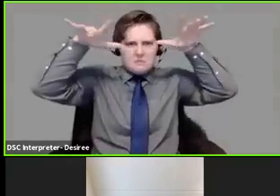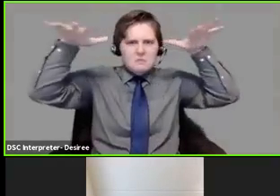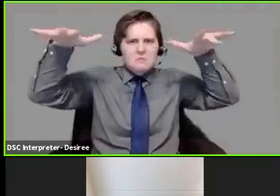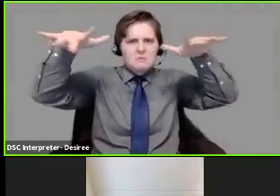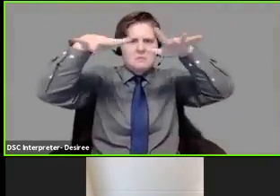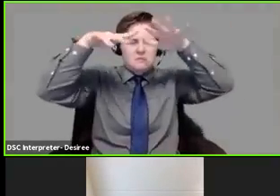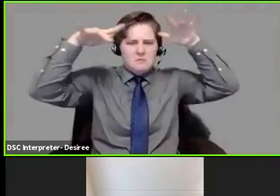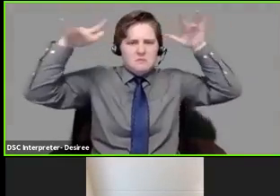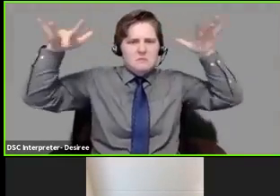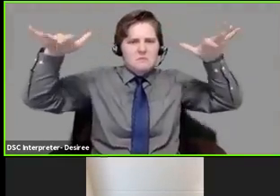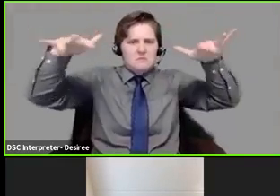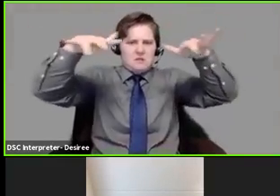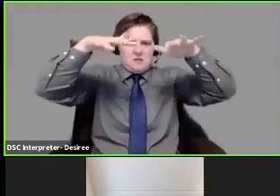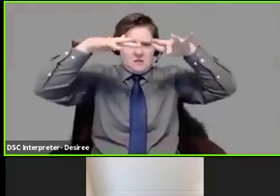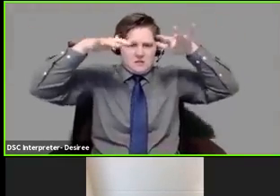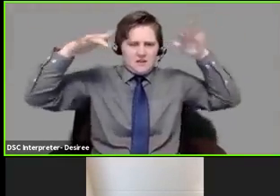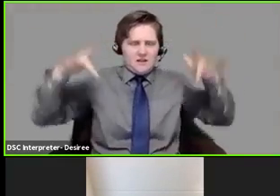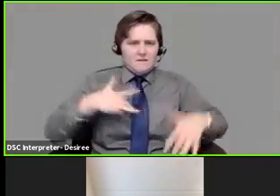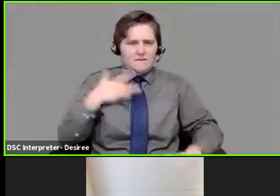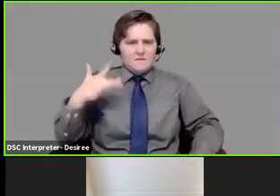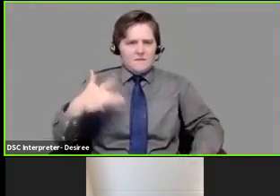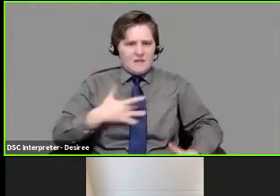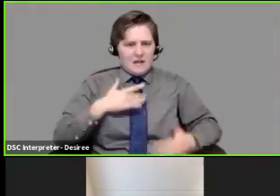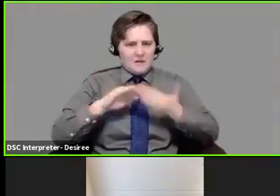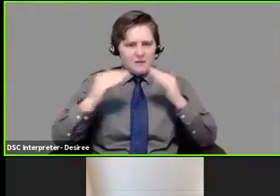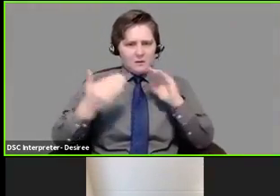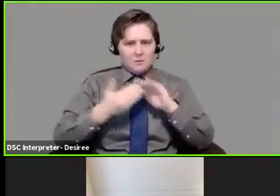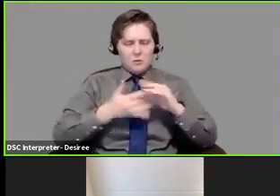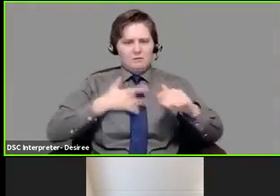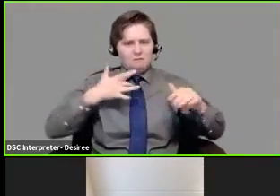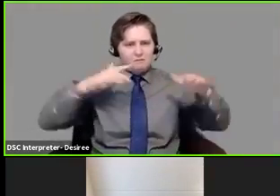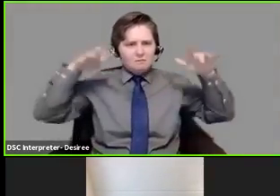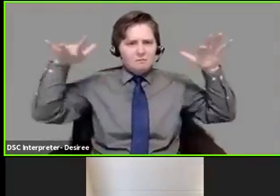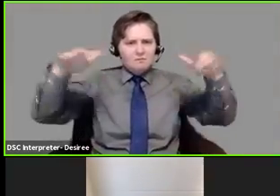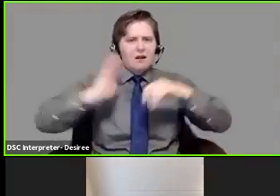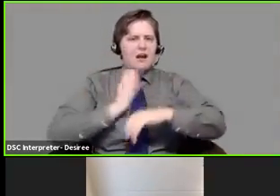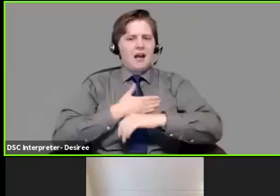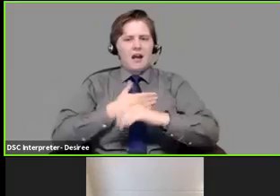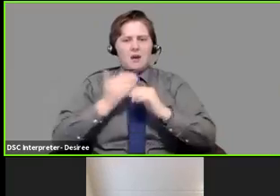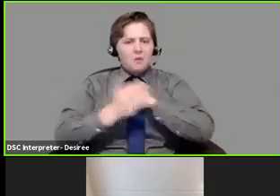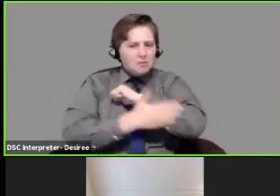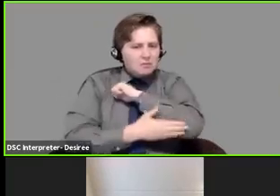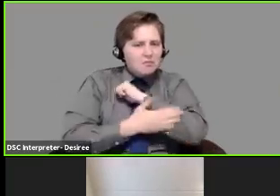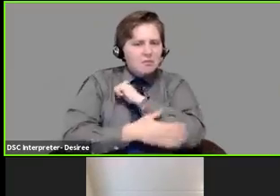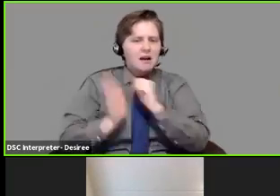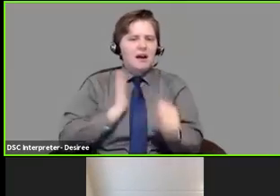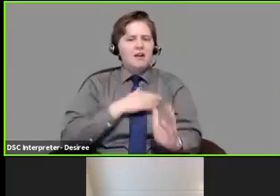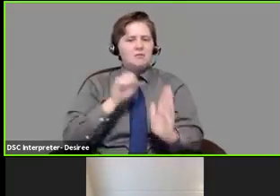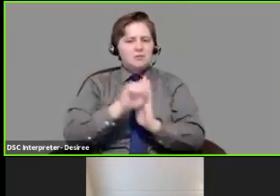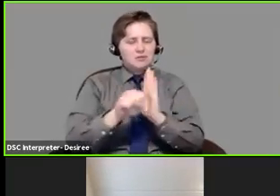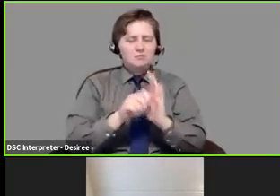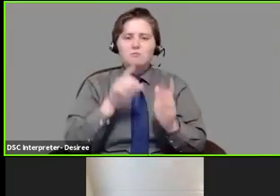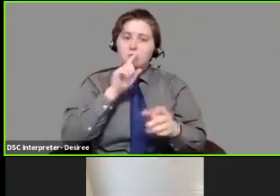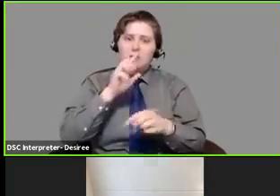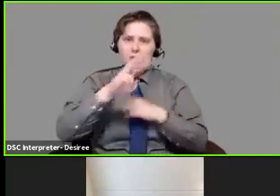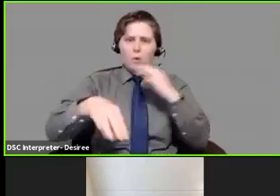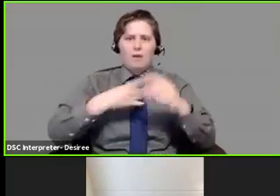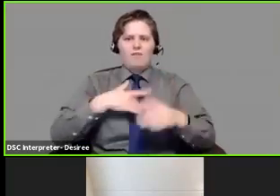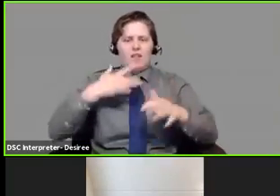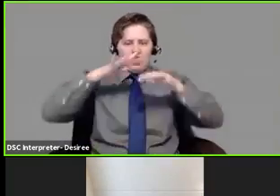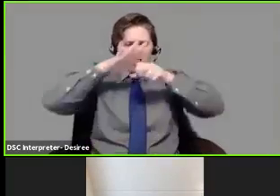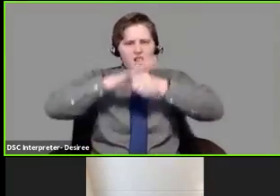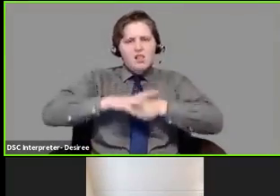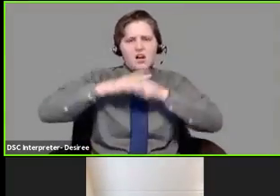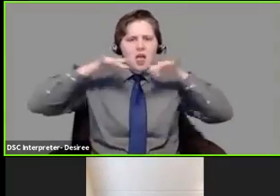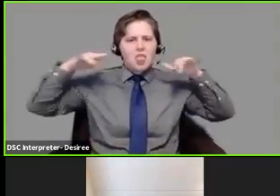hovering over our community, you know, our county, our state, and our world. And so